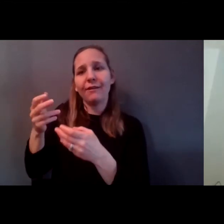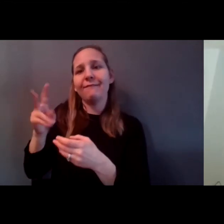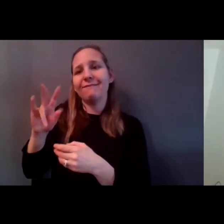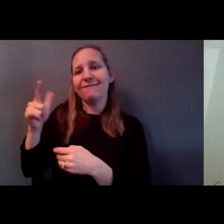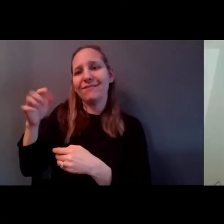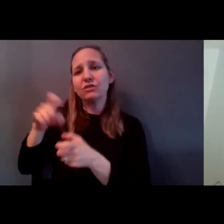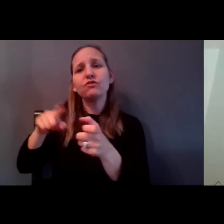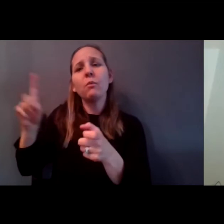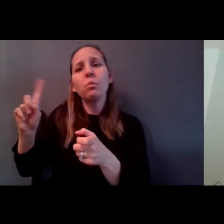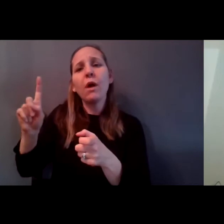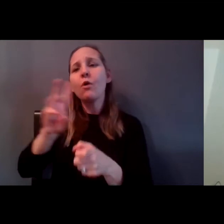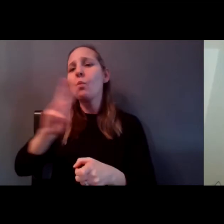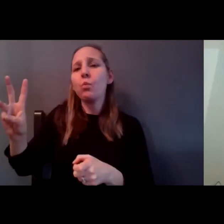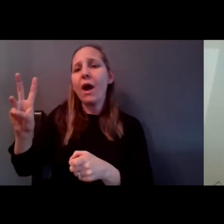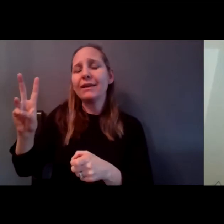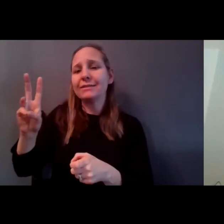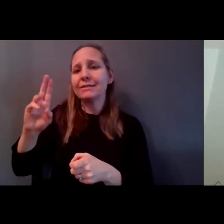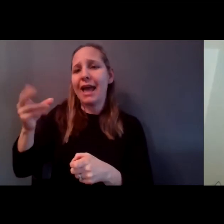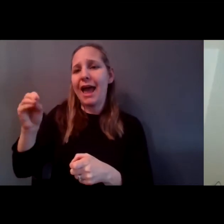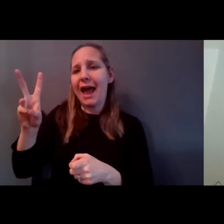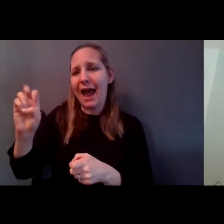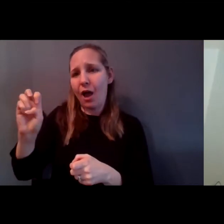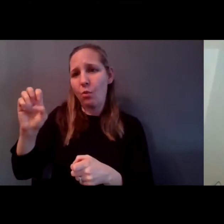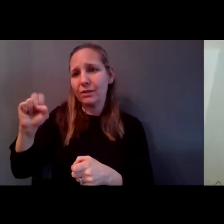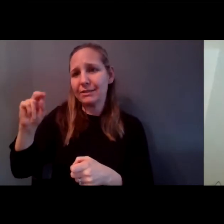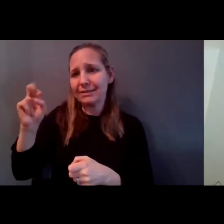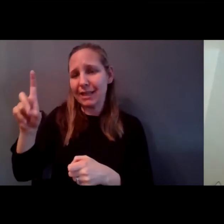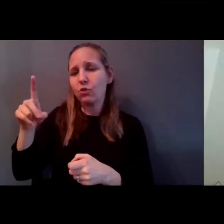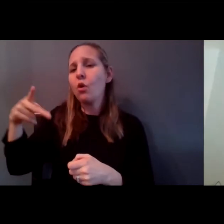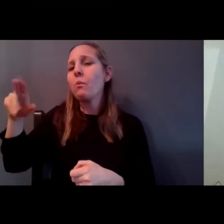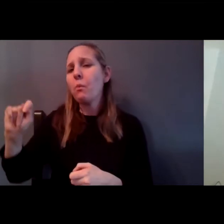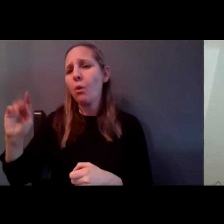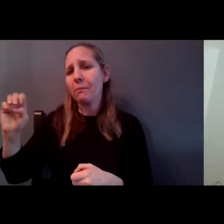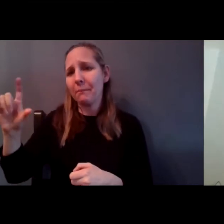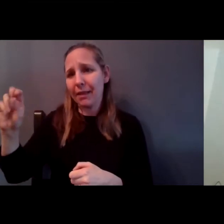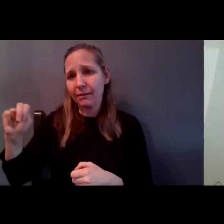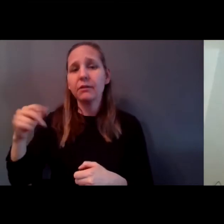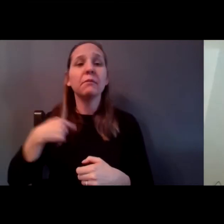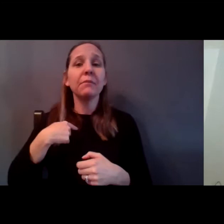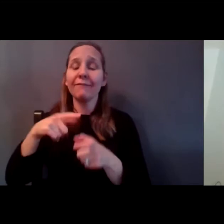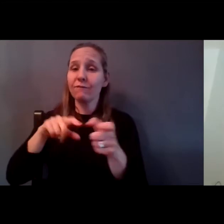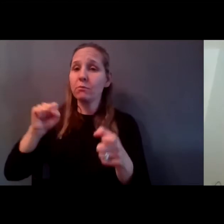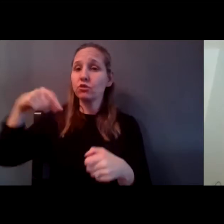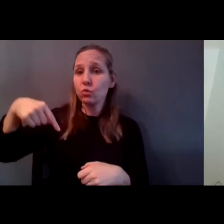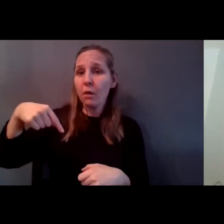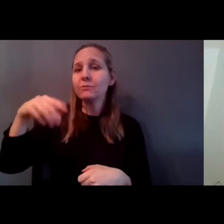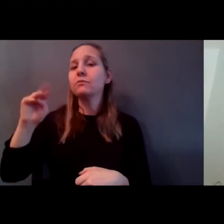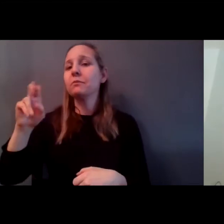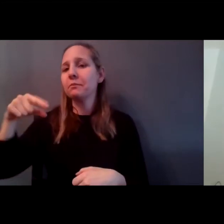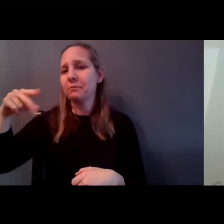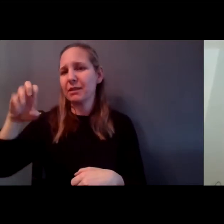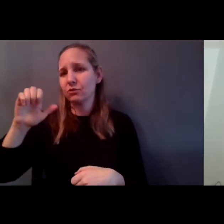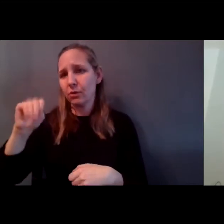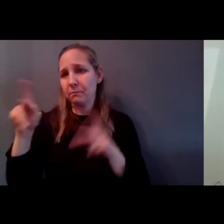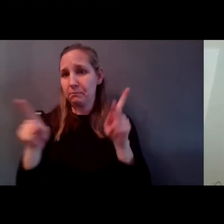Sound, an area known as Port Mellon. I'm also a descendant of the Squamish and the Musqueam peoples here in